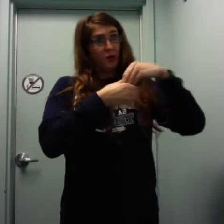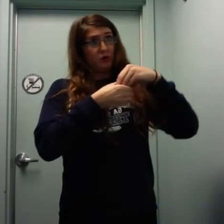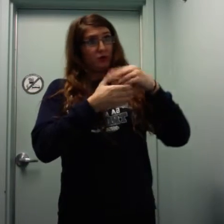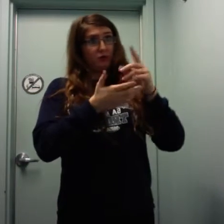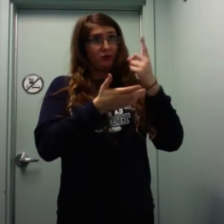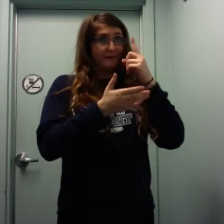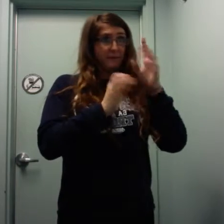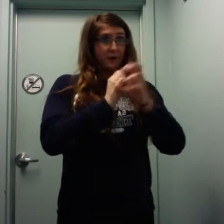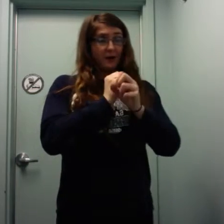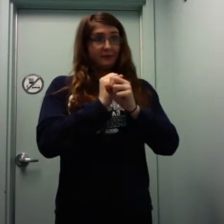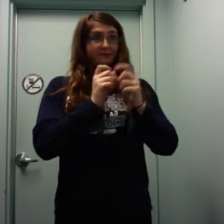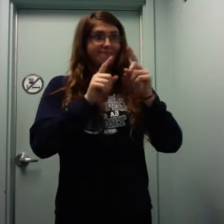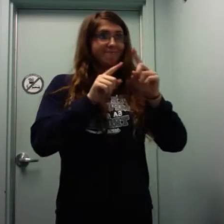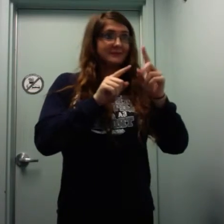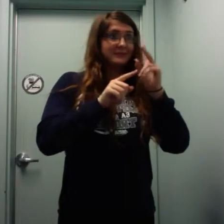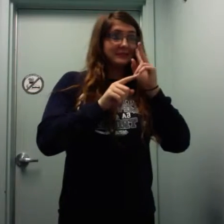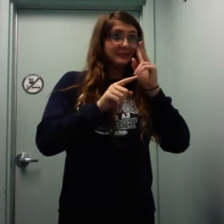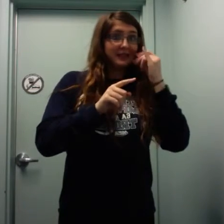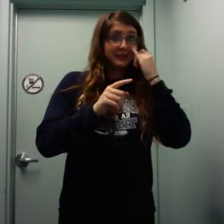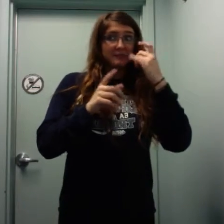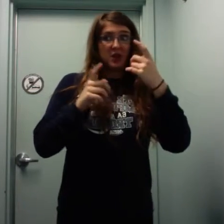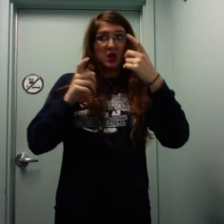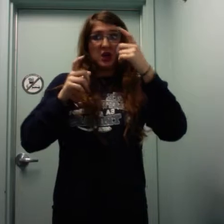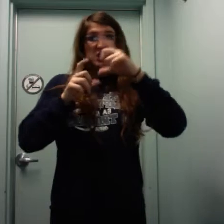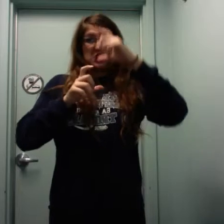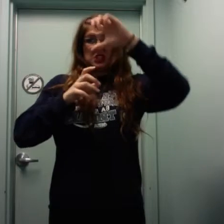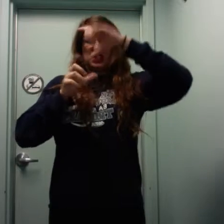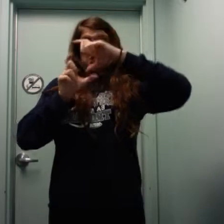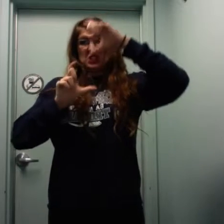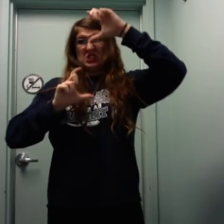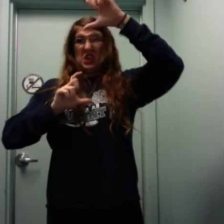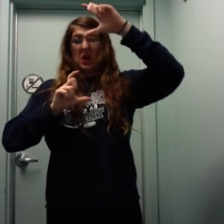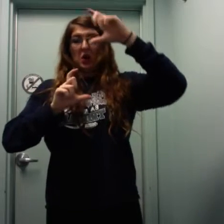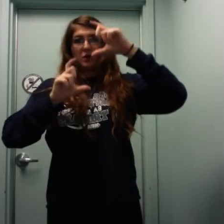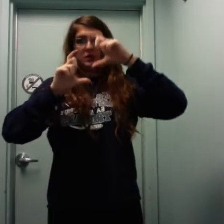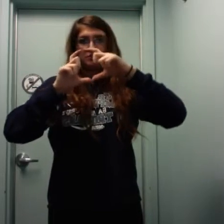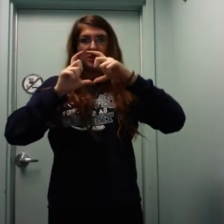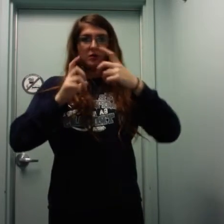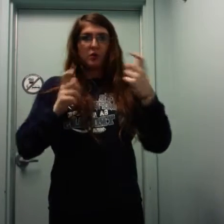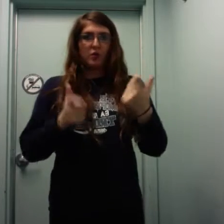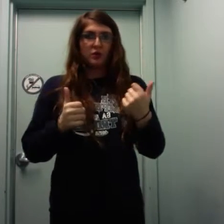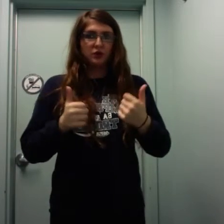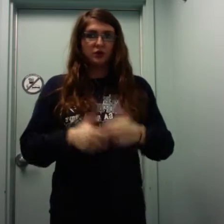Then this space is drawn up and saved for each advertiser.